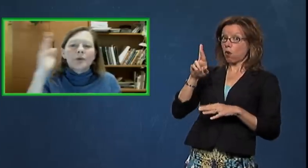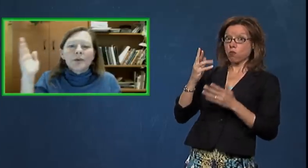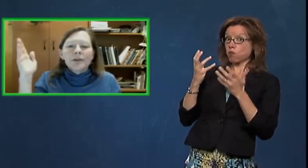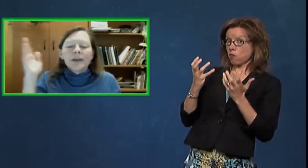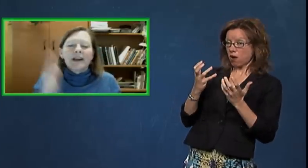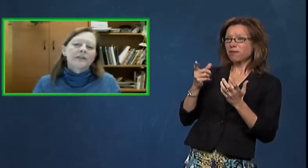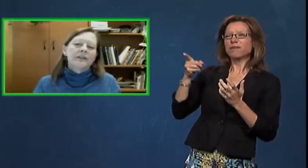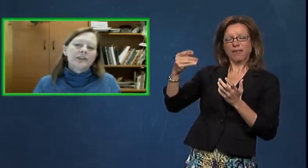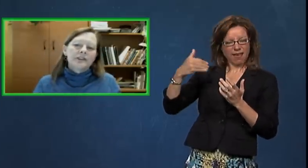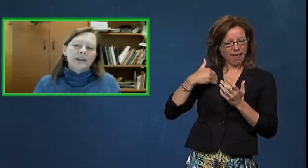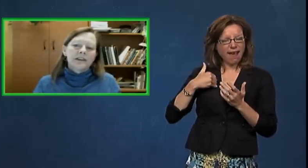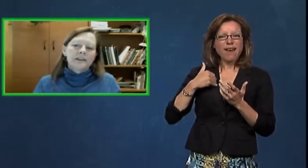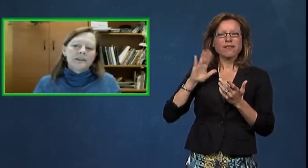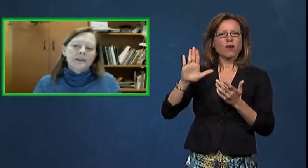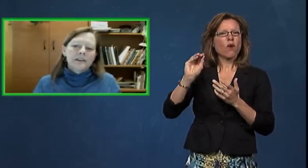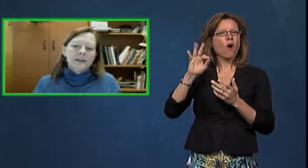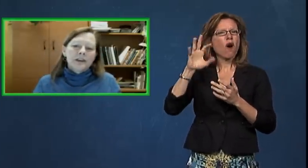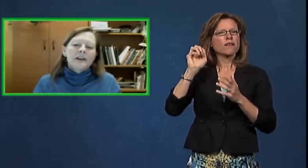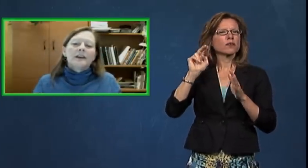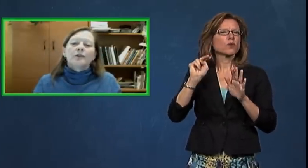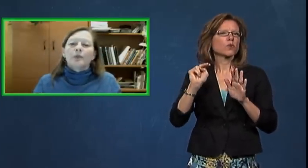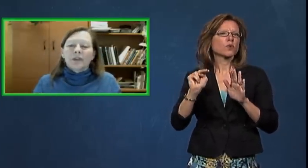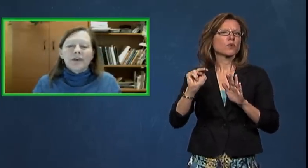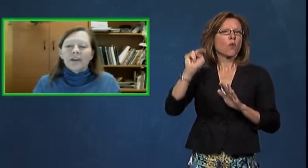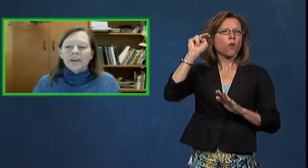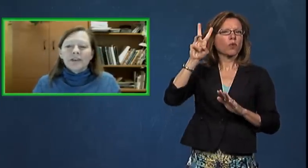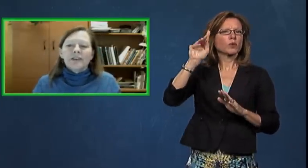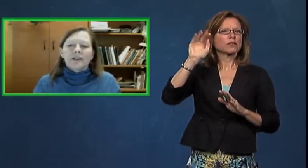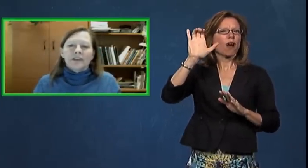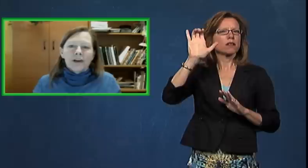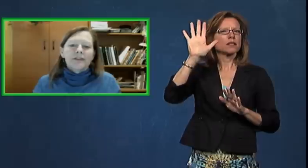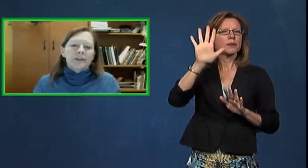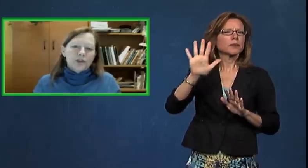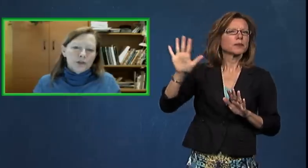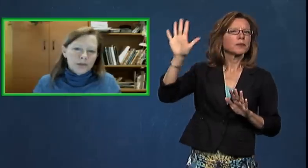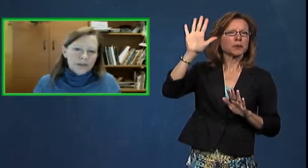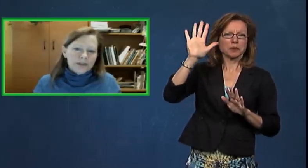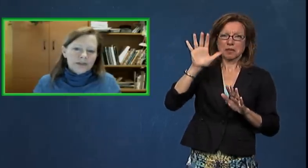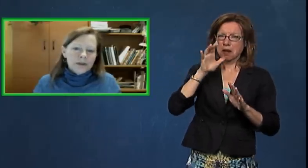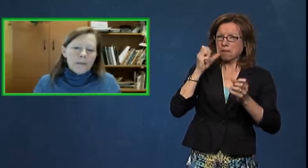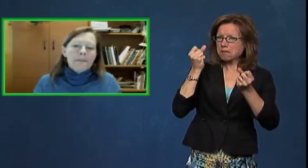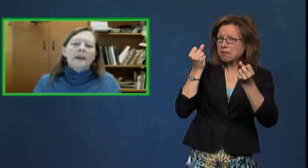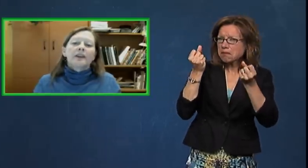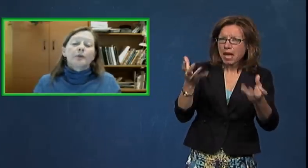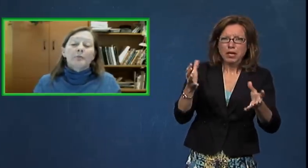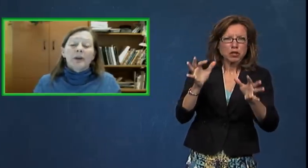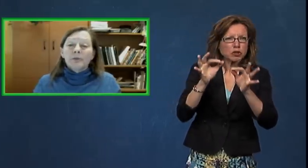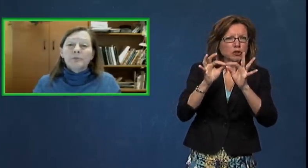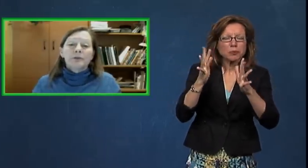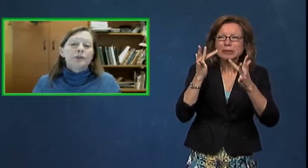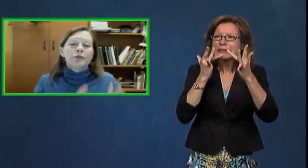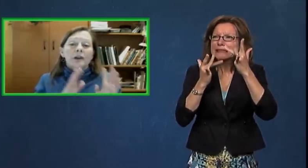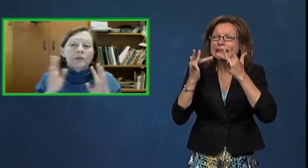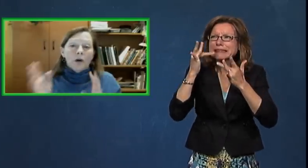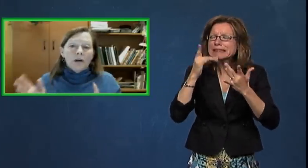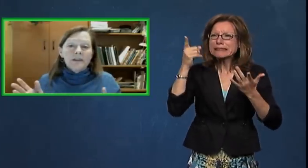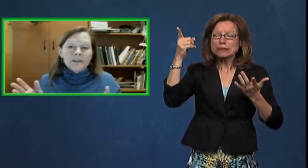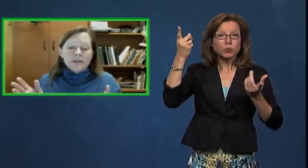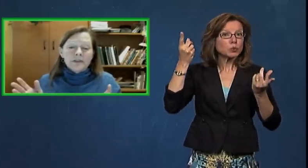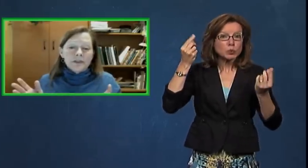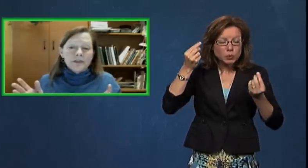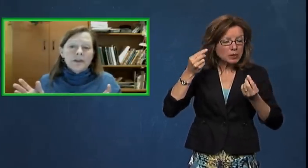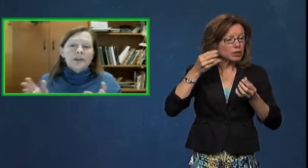the northern half of our state where there aren't enough interpreters. And they were paying people to drive